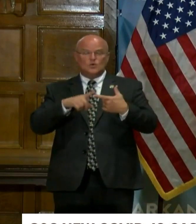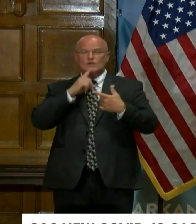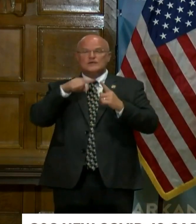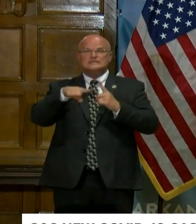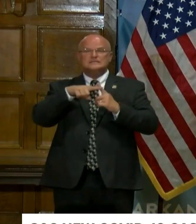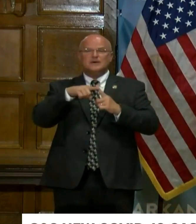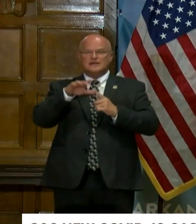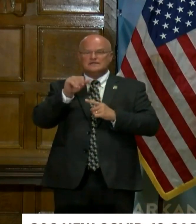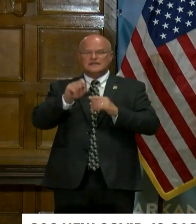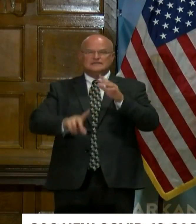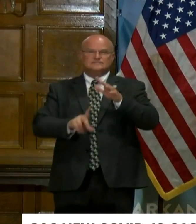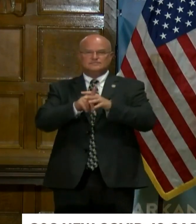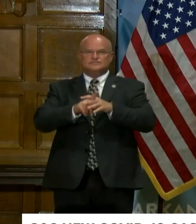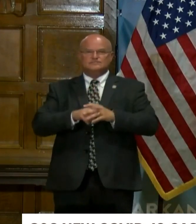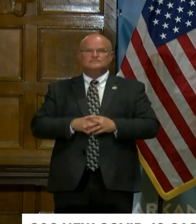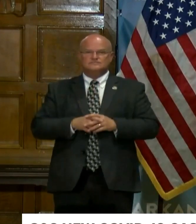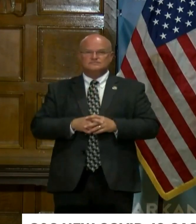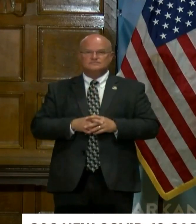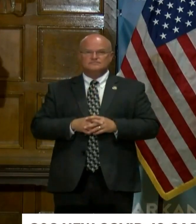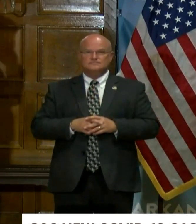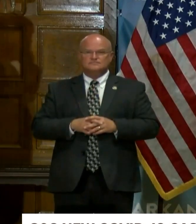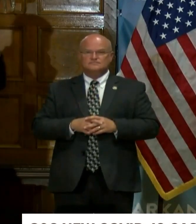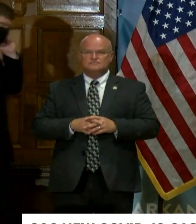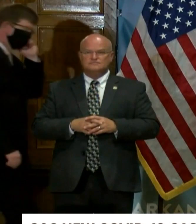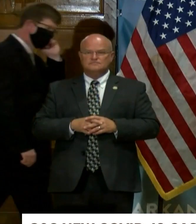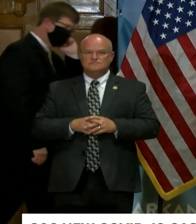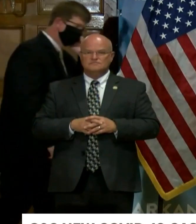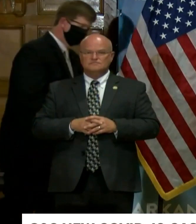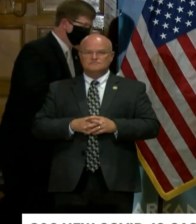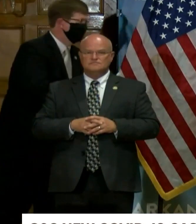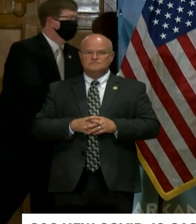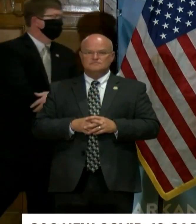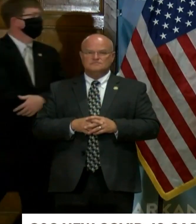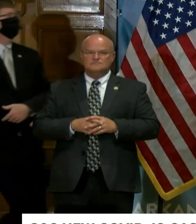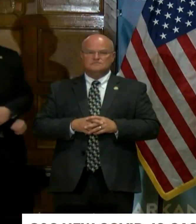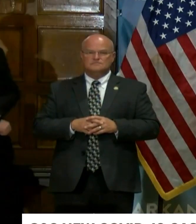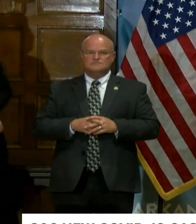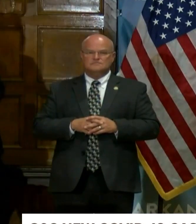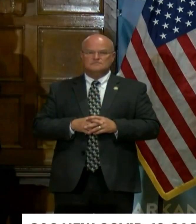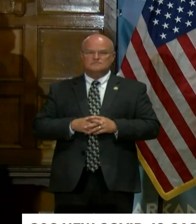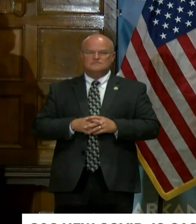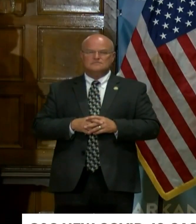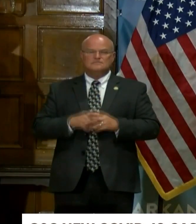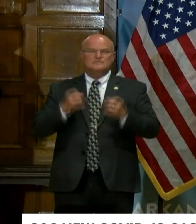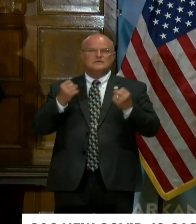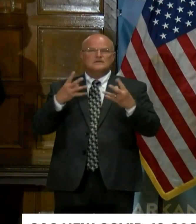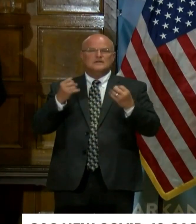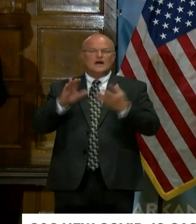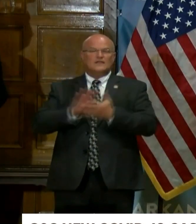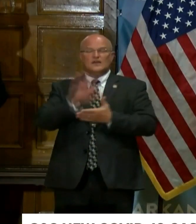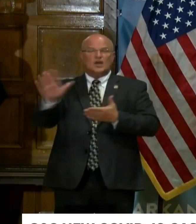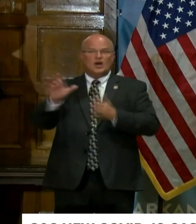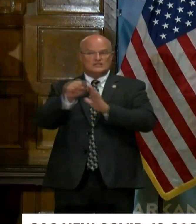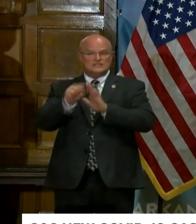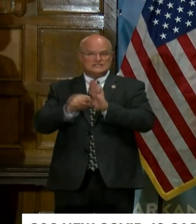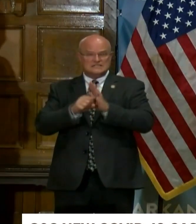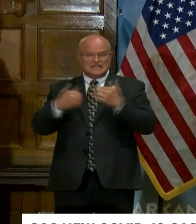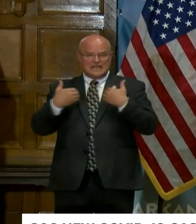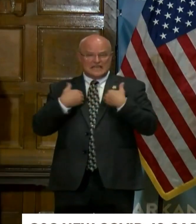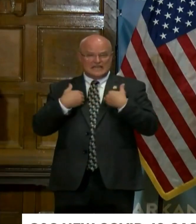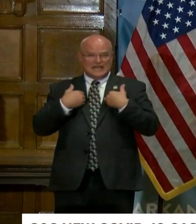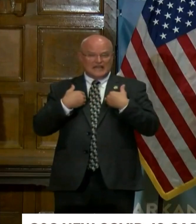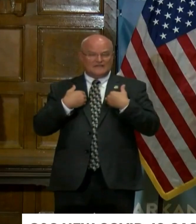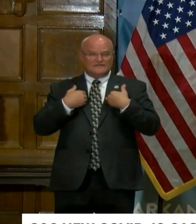is a positive case. Governor Mike McNeil again. A lot of the colleges in the state have